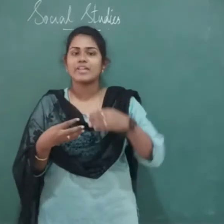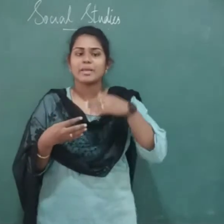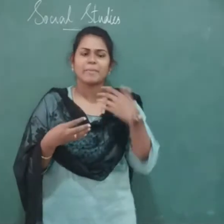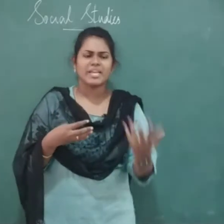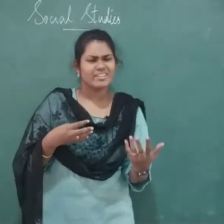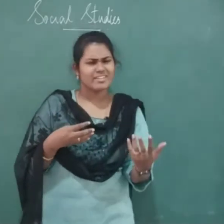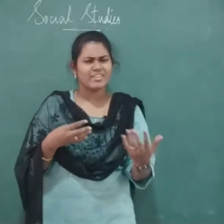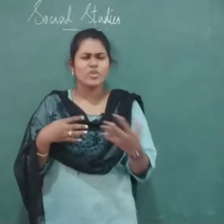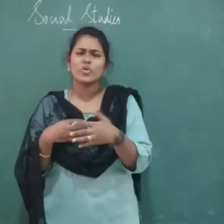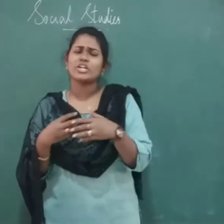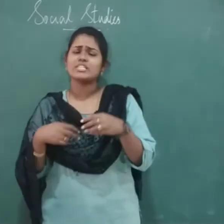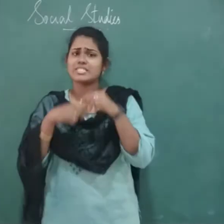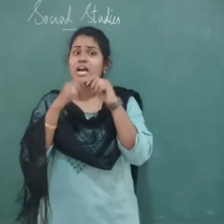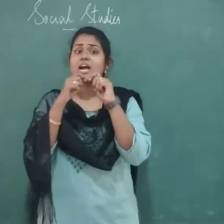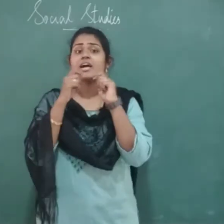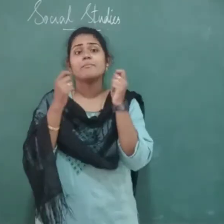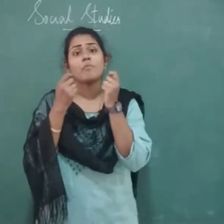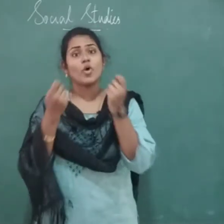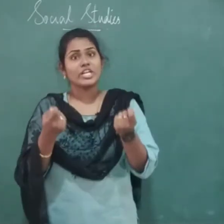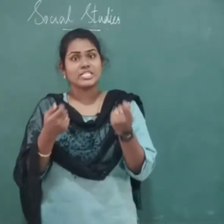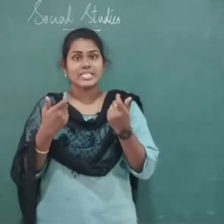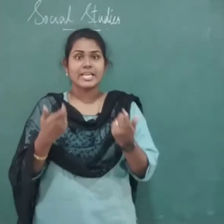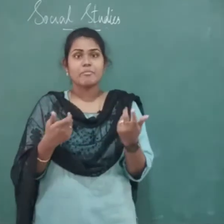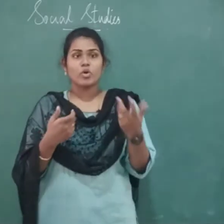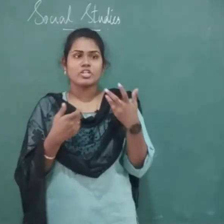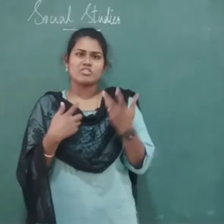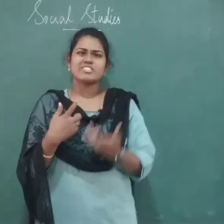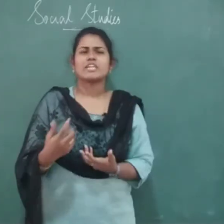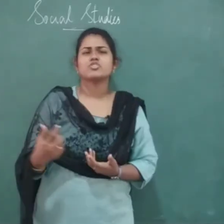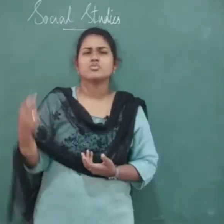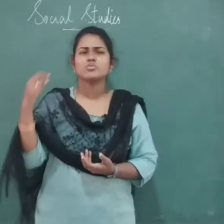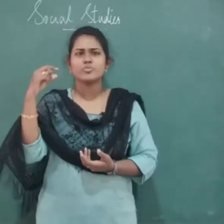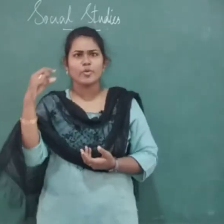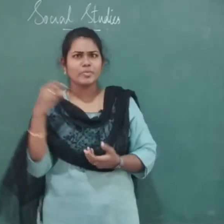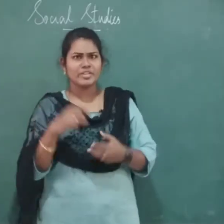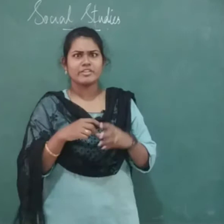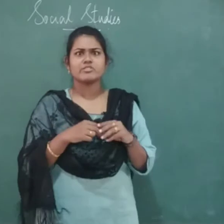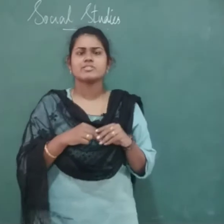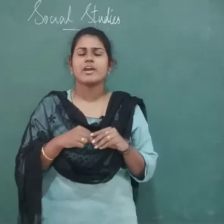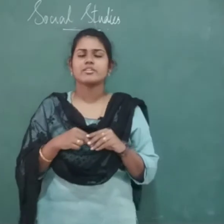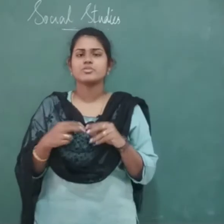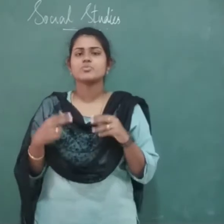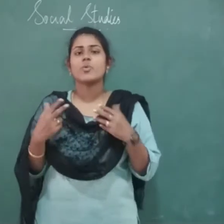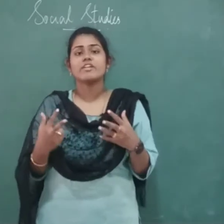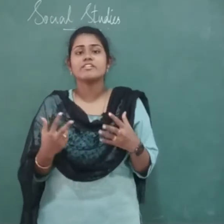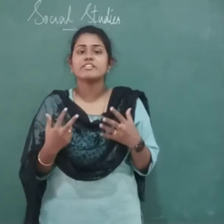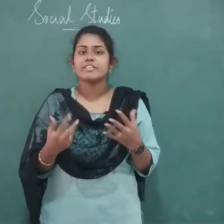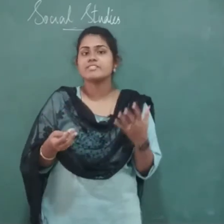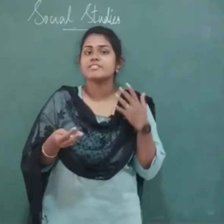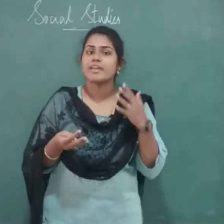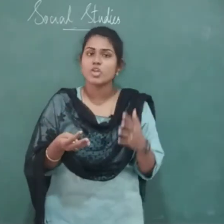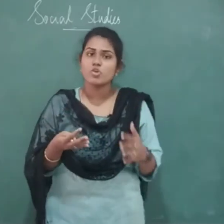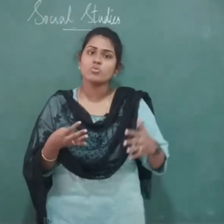like painting or else models, clay models or statues, small miniature statues, what are all things they used,